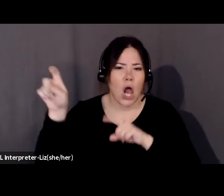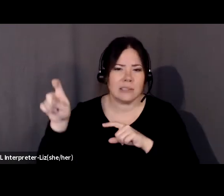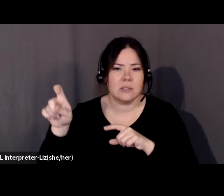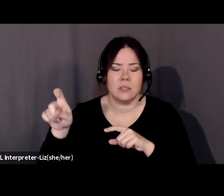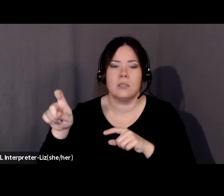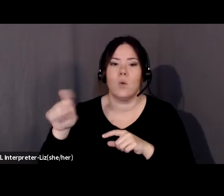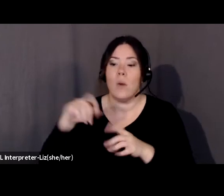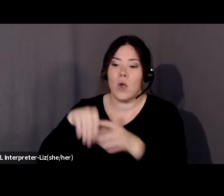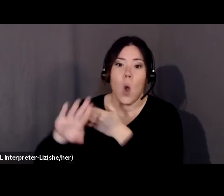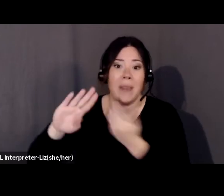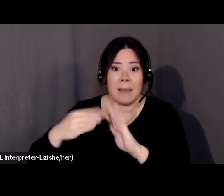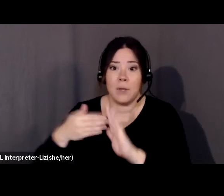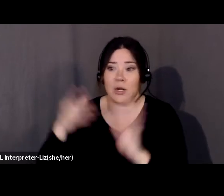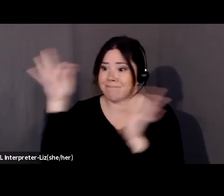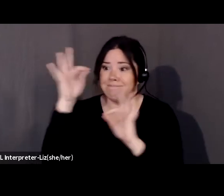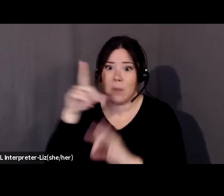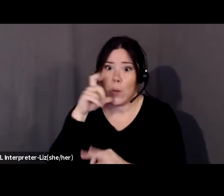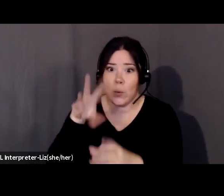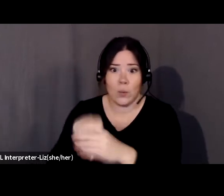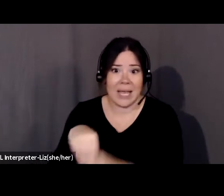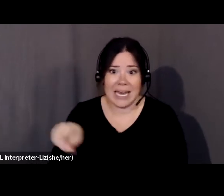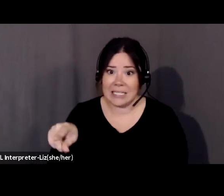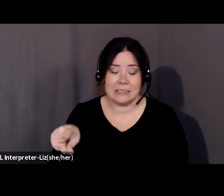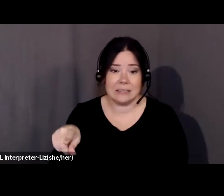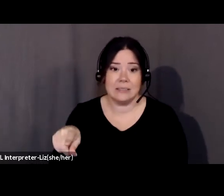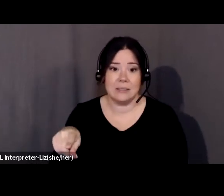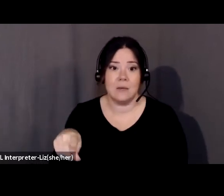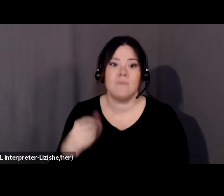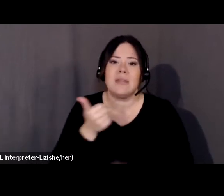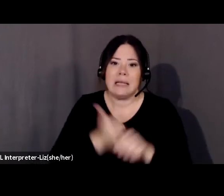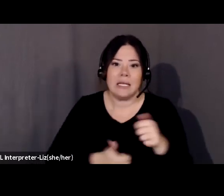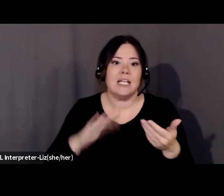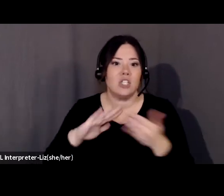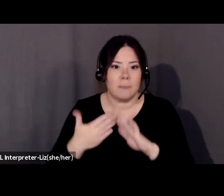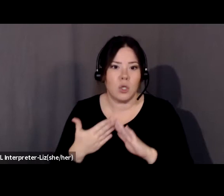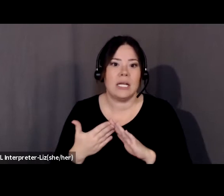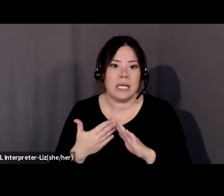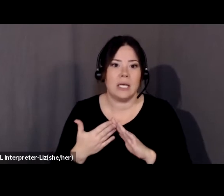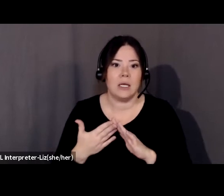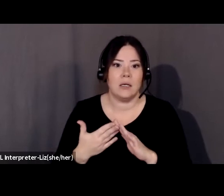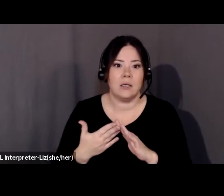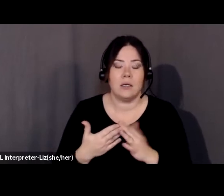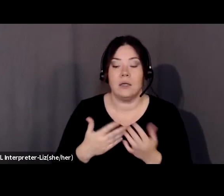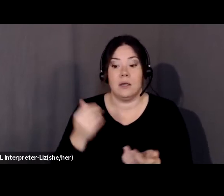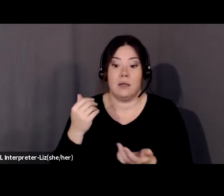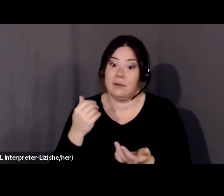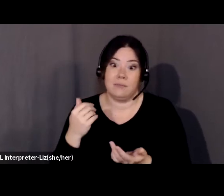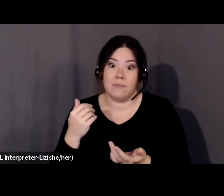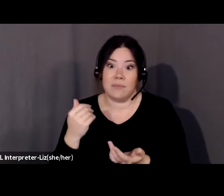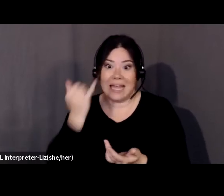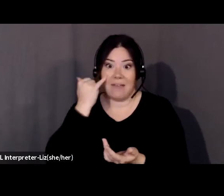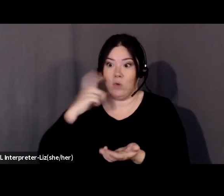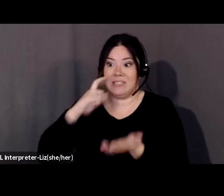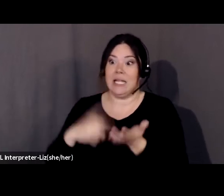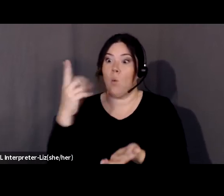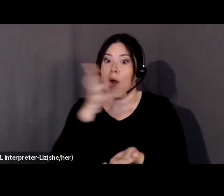necessarily know what was in it. And each, community, if you've seen one rural community, that's all you've ever seen, because